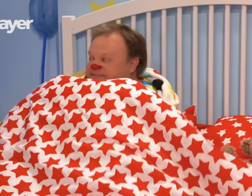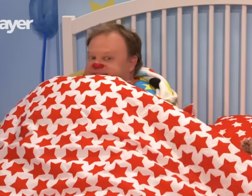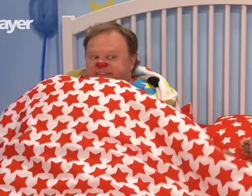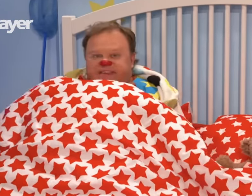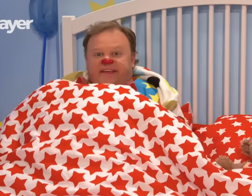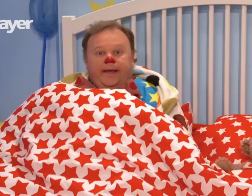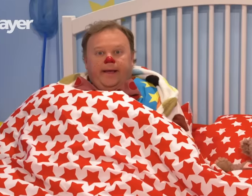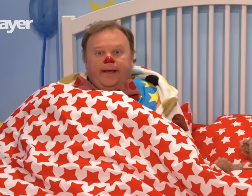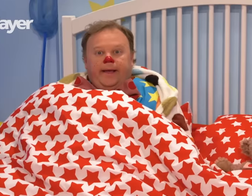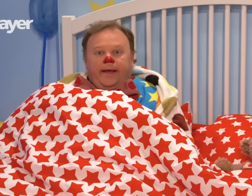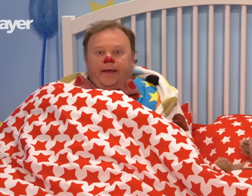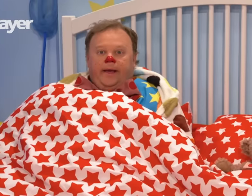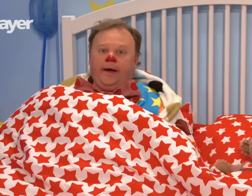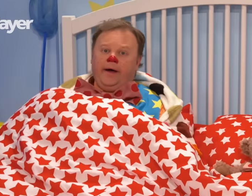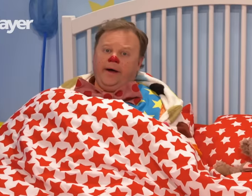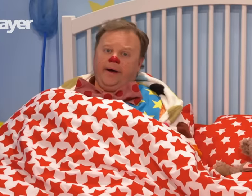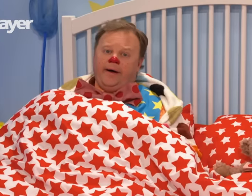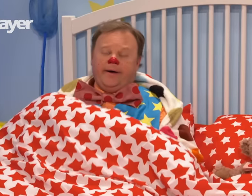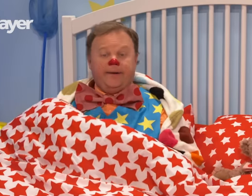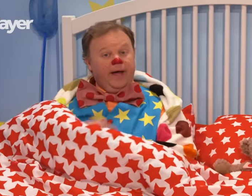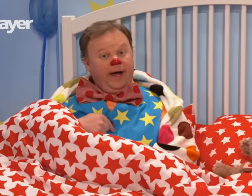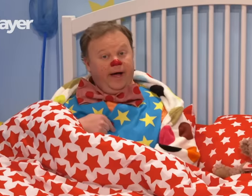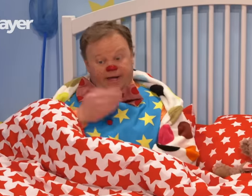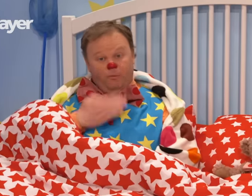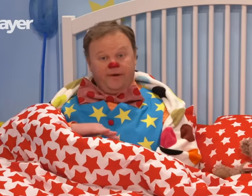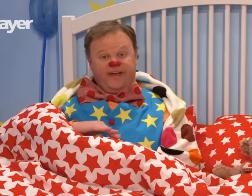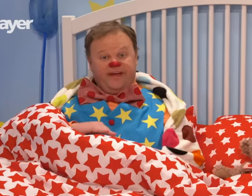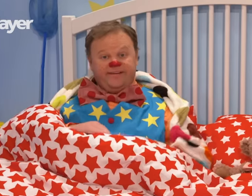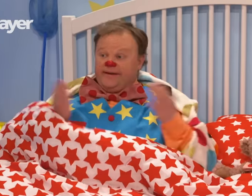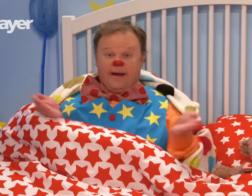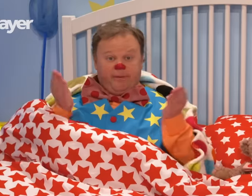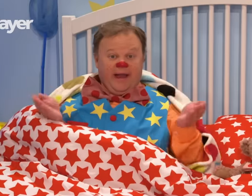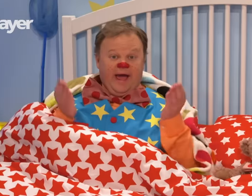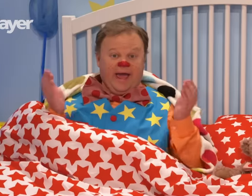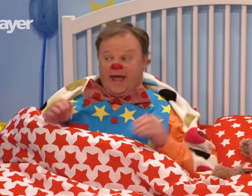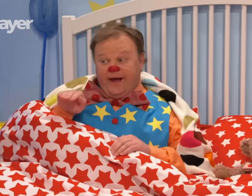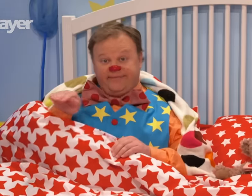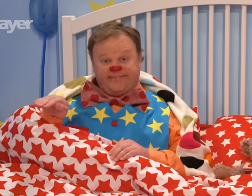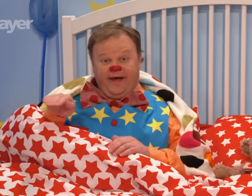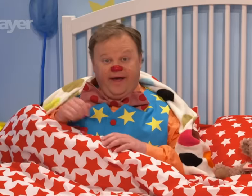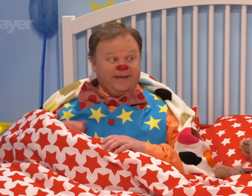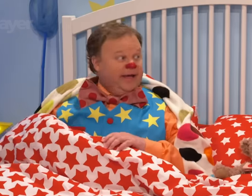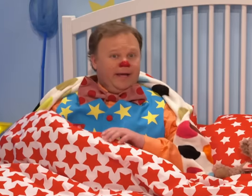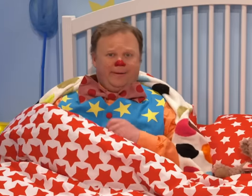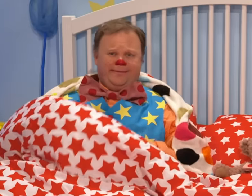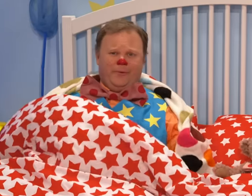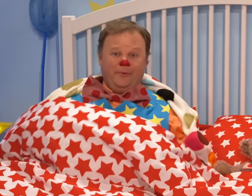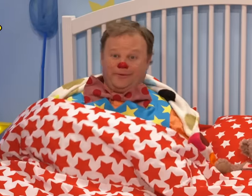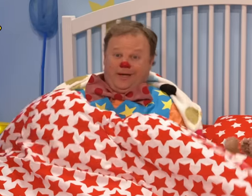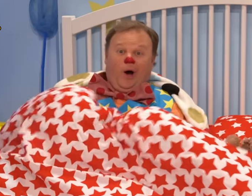matter, Mr. Tumble? Oh, I wanted to play outside, but it's all